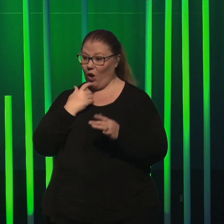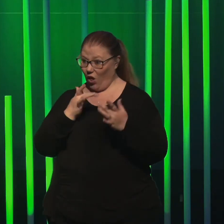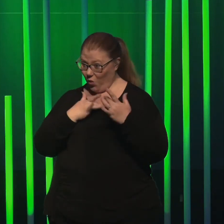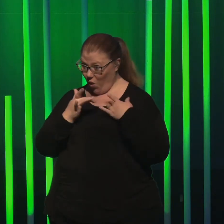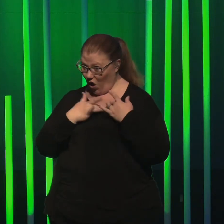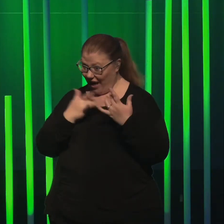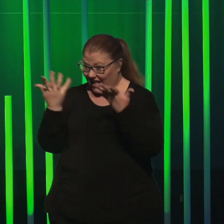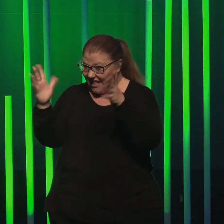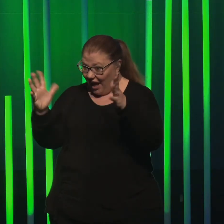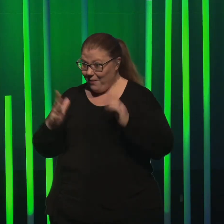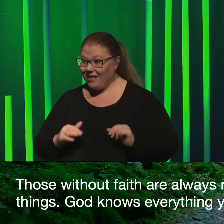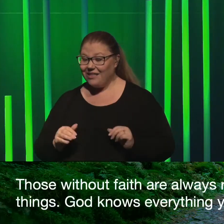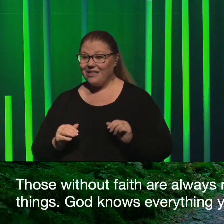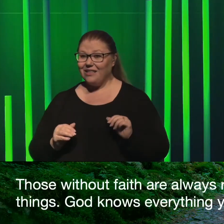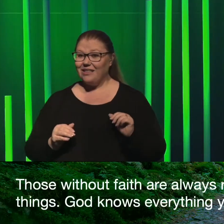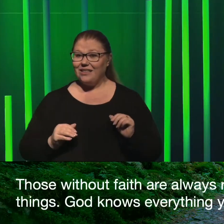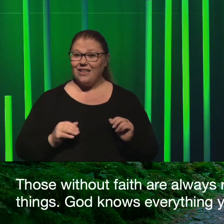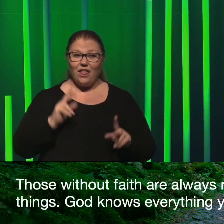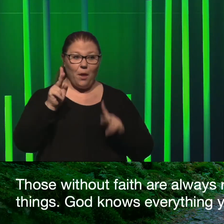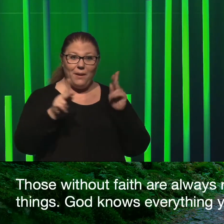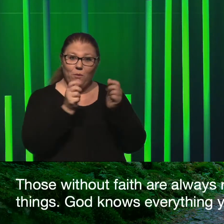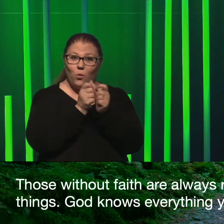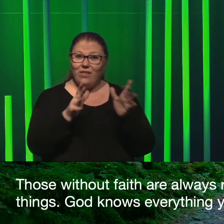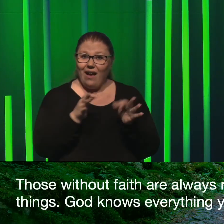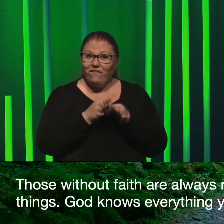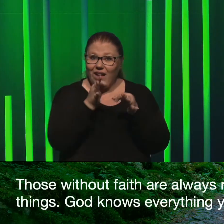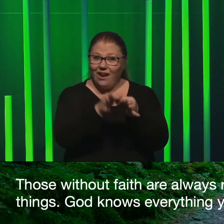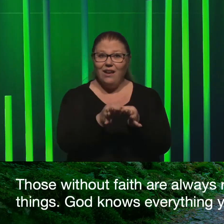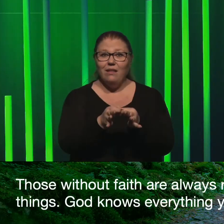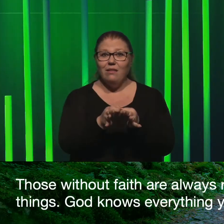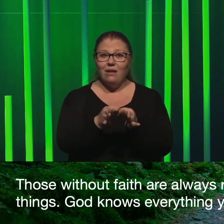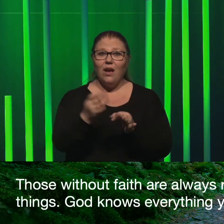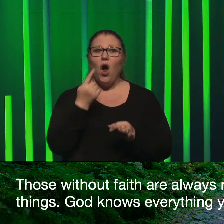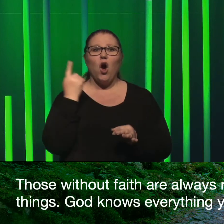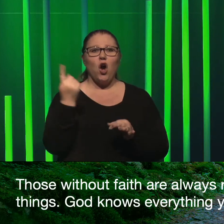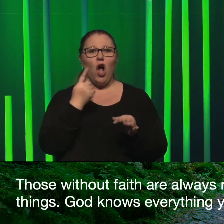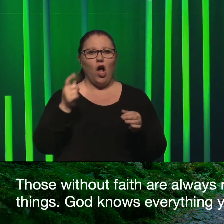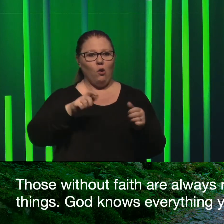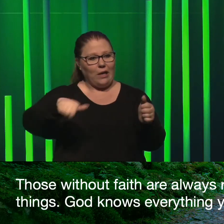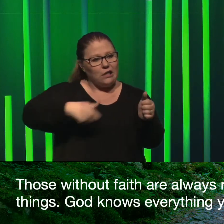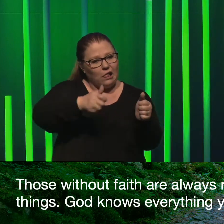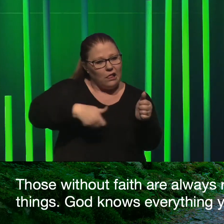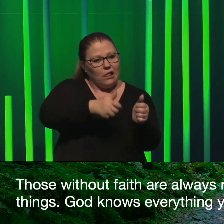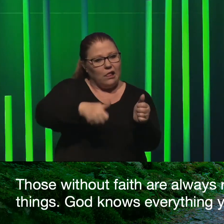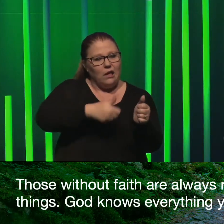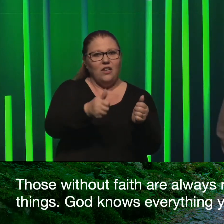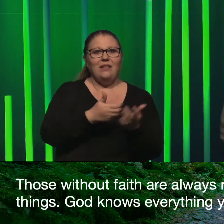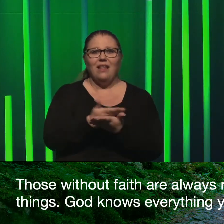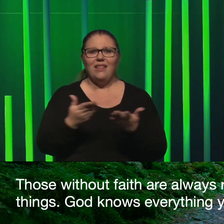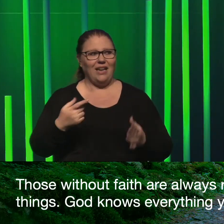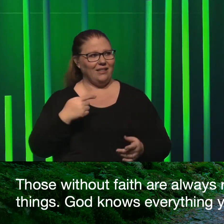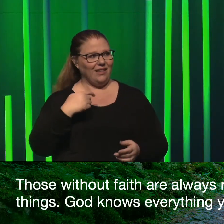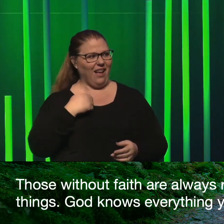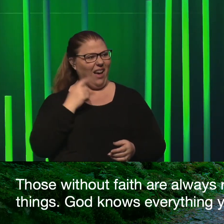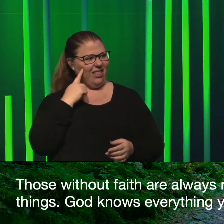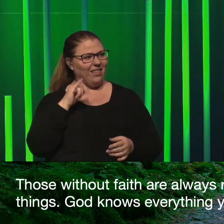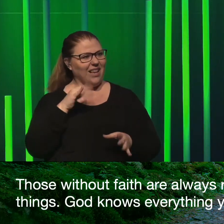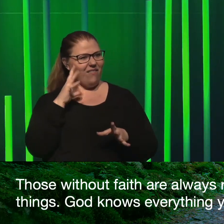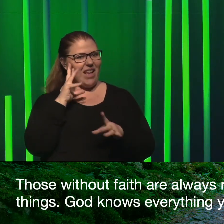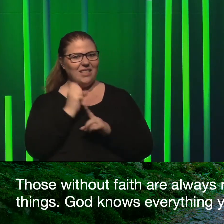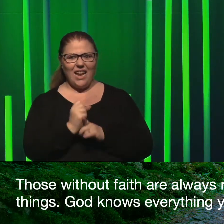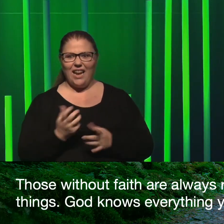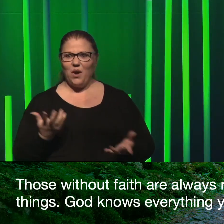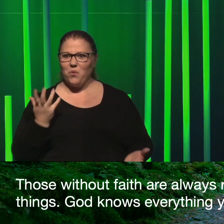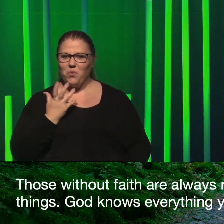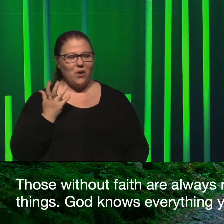And he goes on and he says, those without faith are always running after these things. I find that fascinating. I